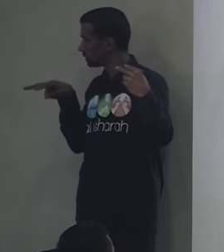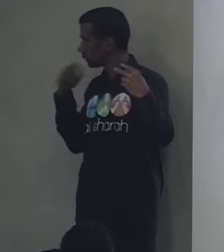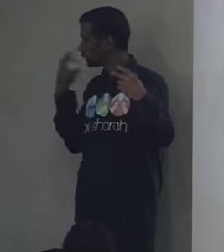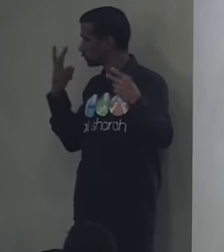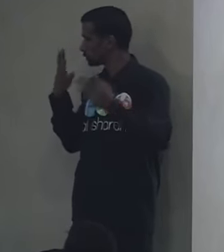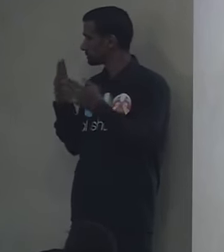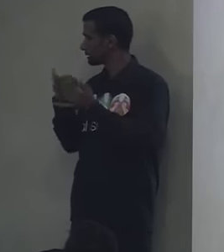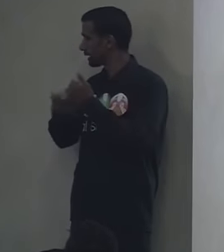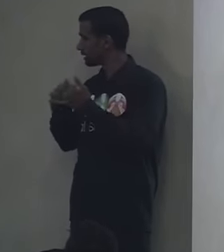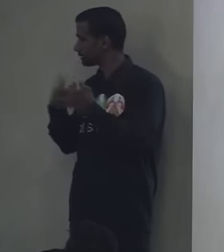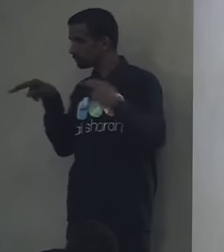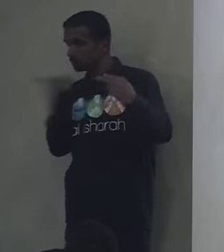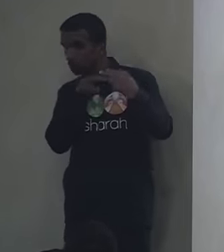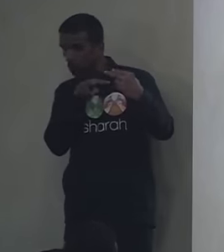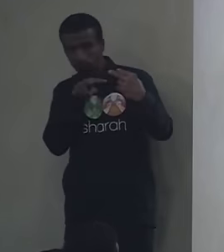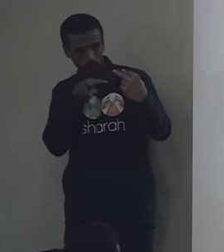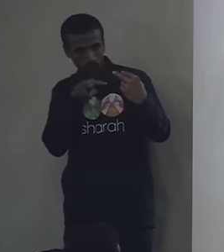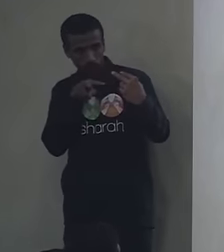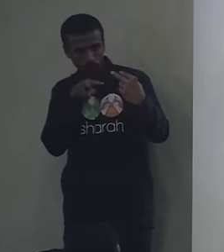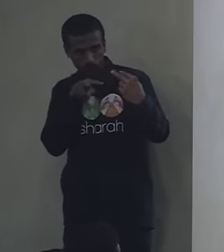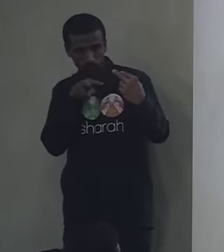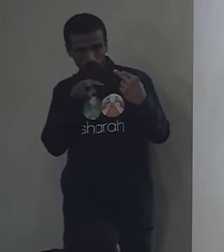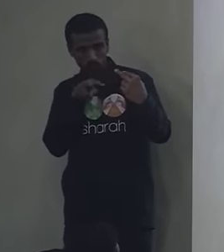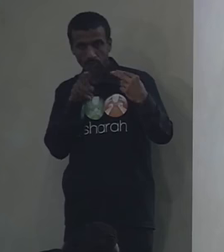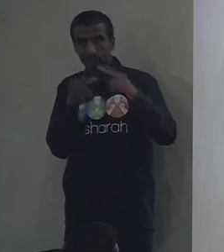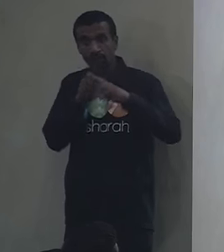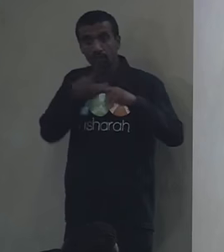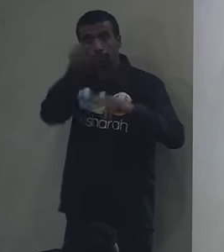When somebody's looking at you like that, it's human nature to do what?